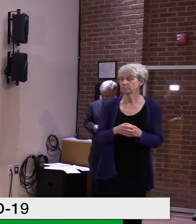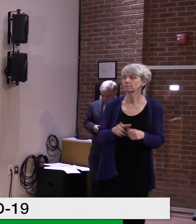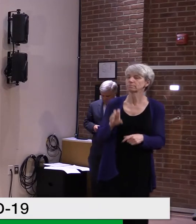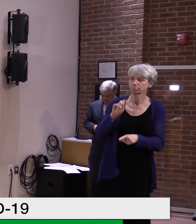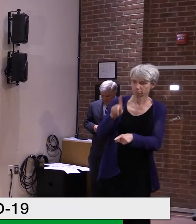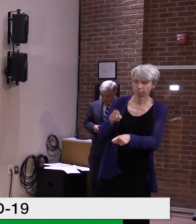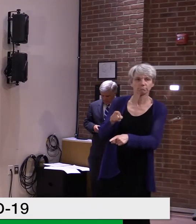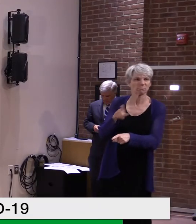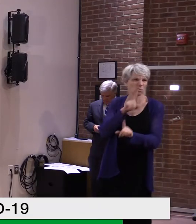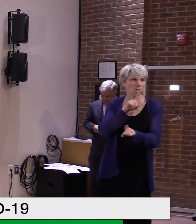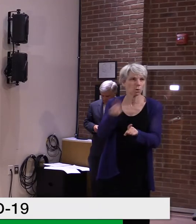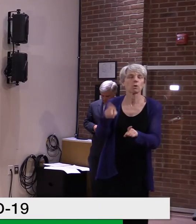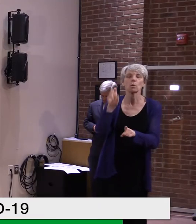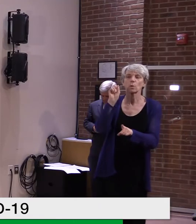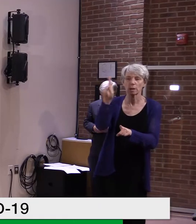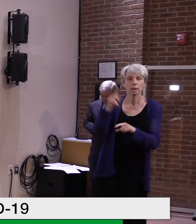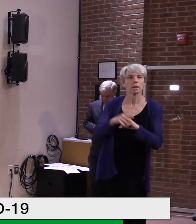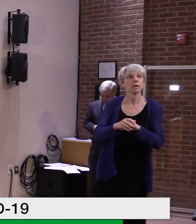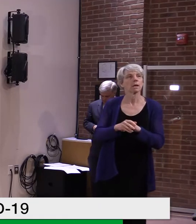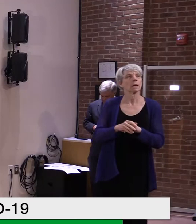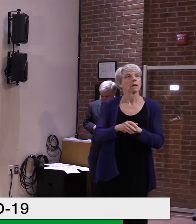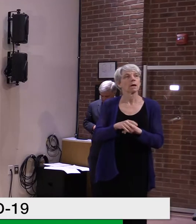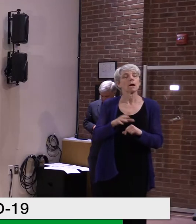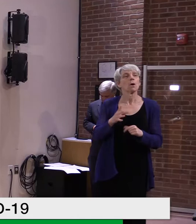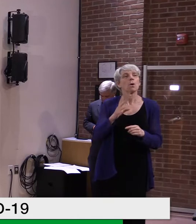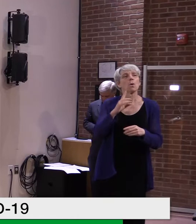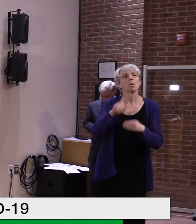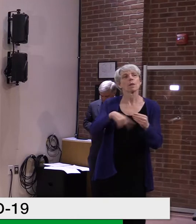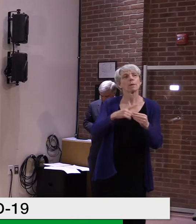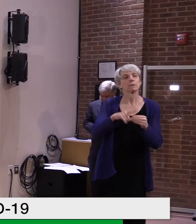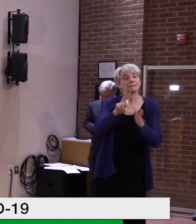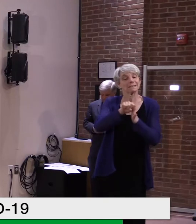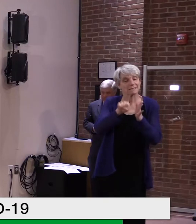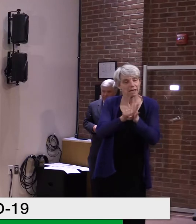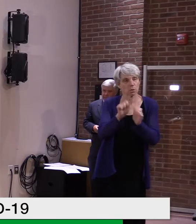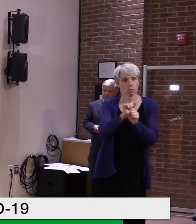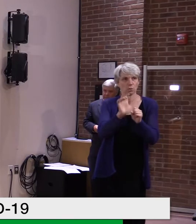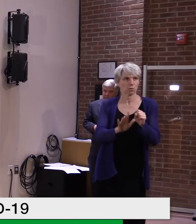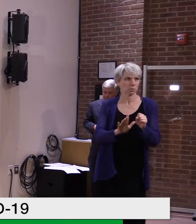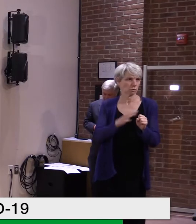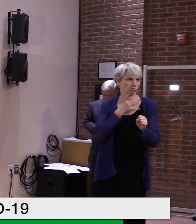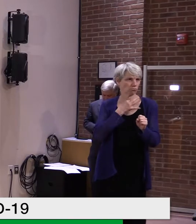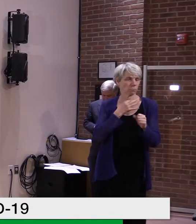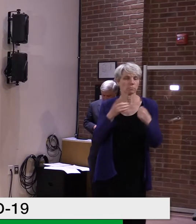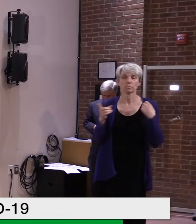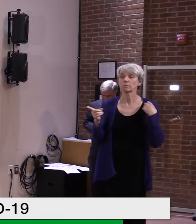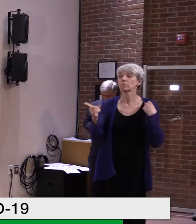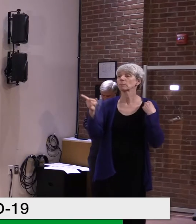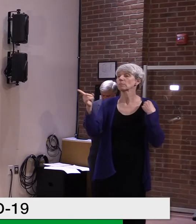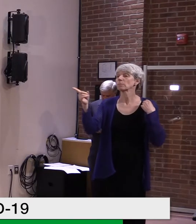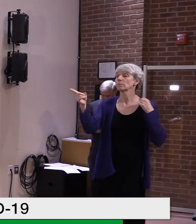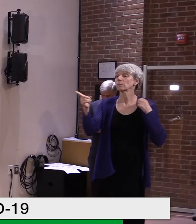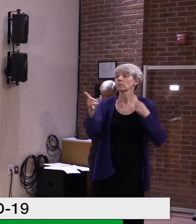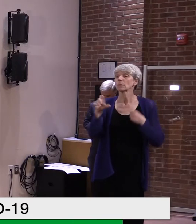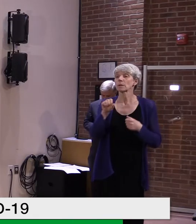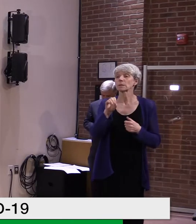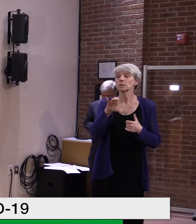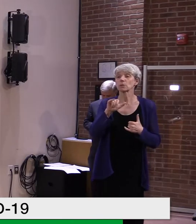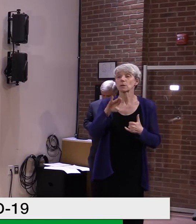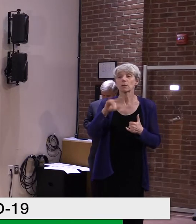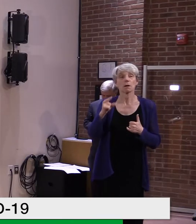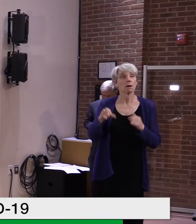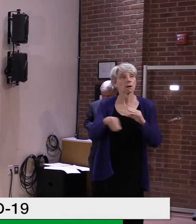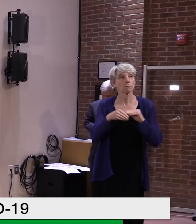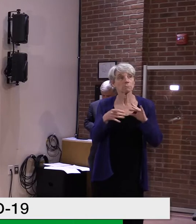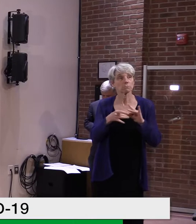Has it effective for the state employees? Yeah. Secretary Young, do you have any comments